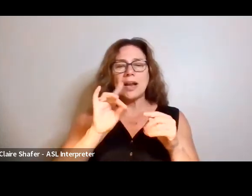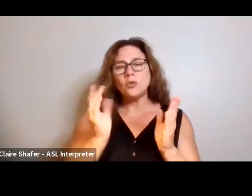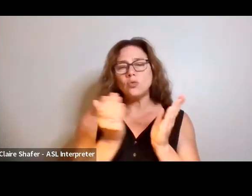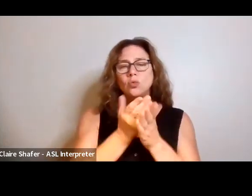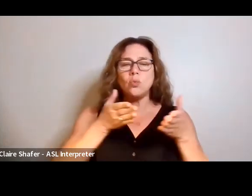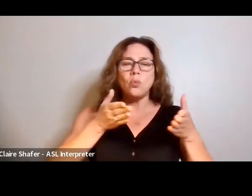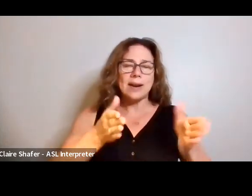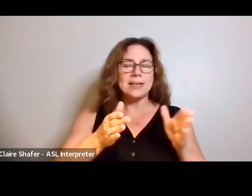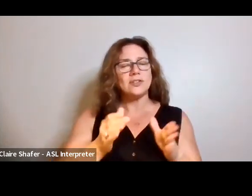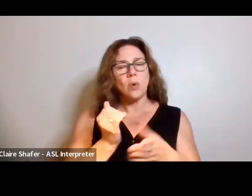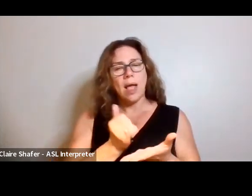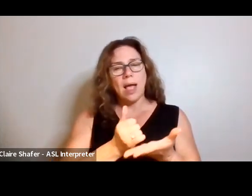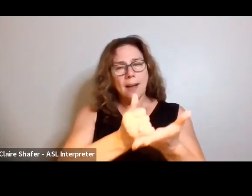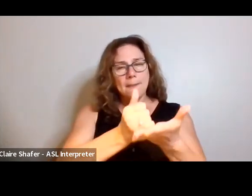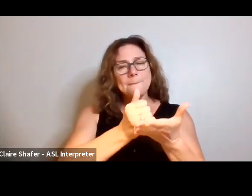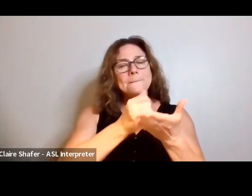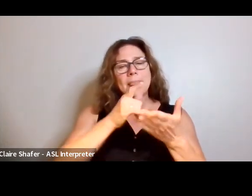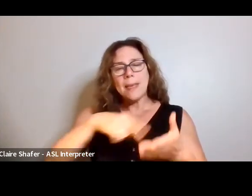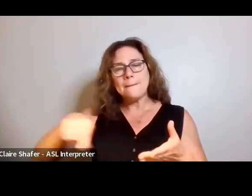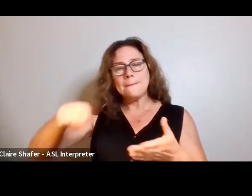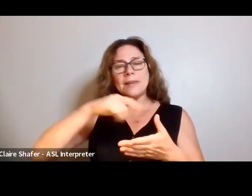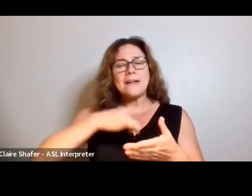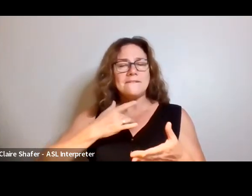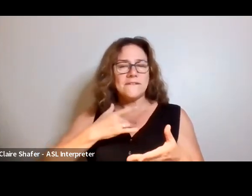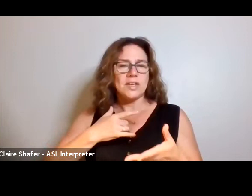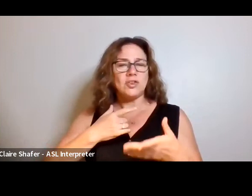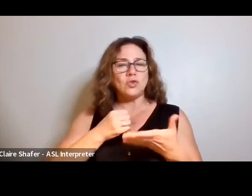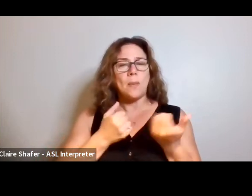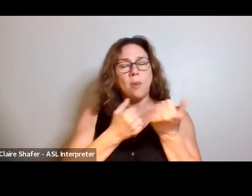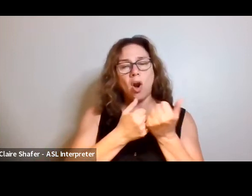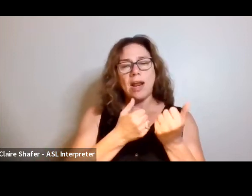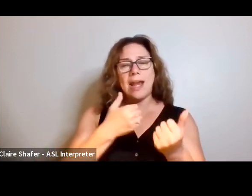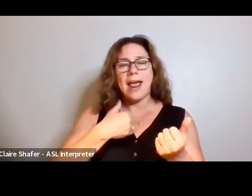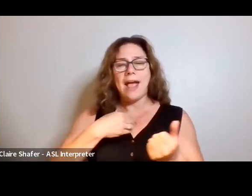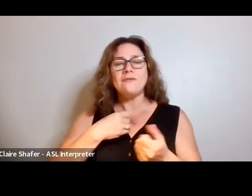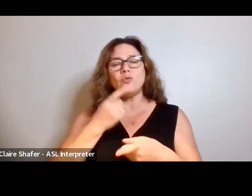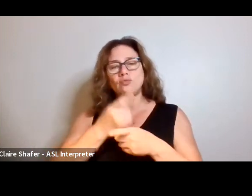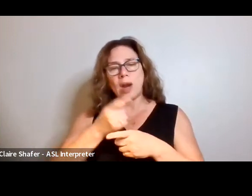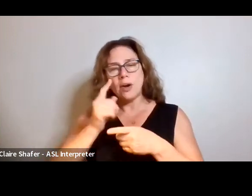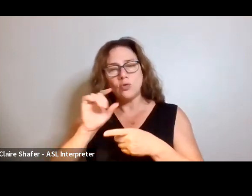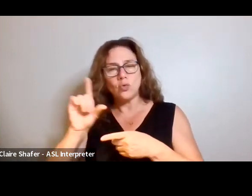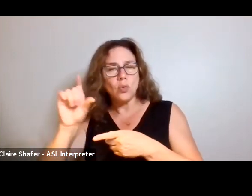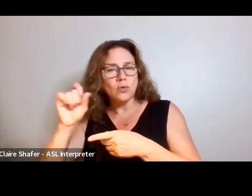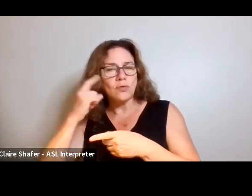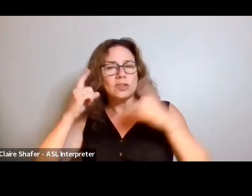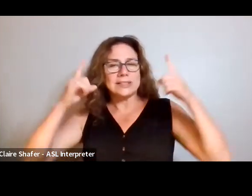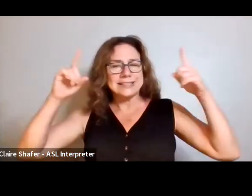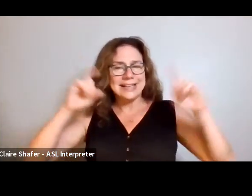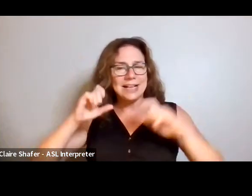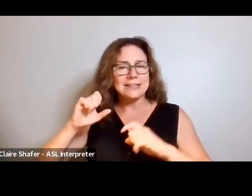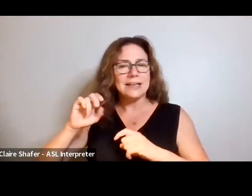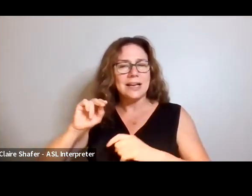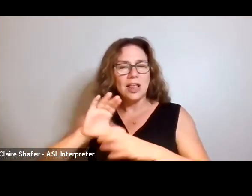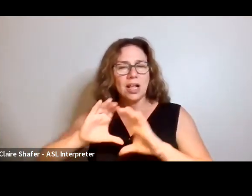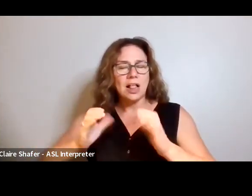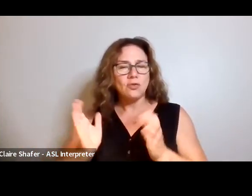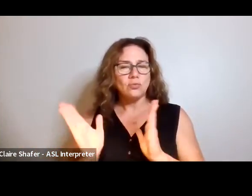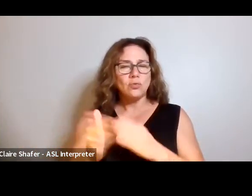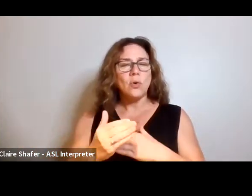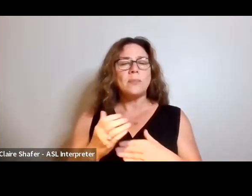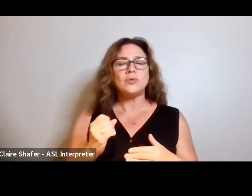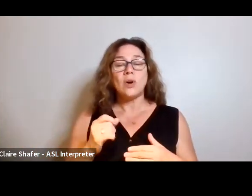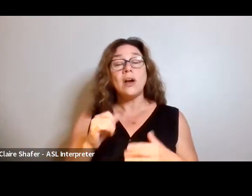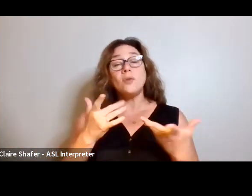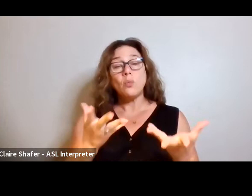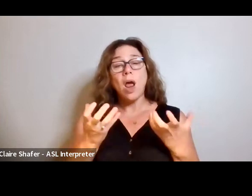feel supported and also have the tools to be successful in the classroom. So we are off to a great start. And if you want to come by for tomorrow's Fun